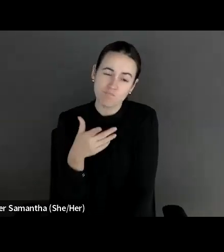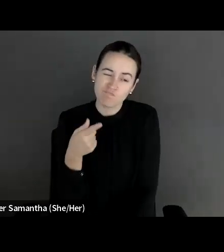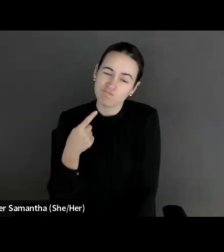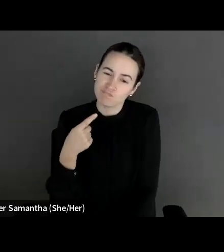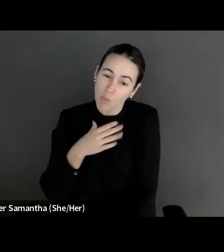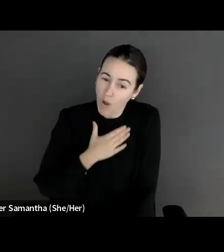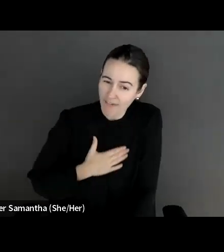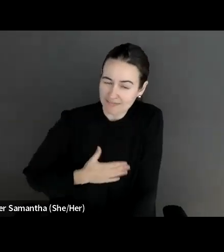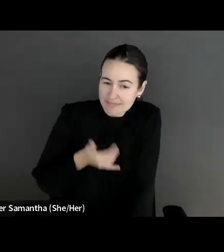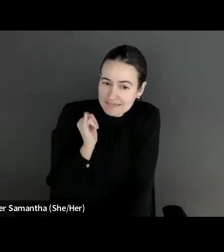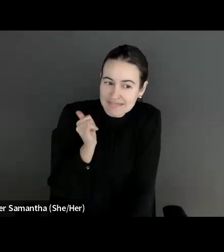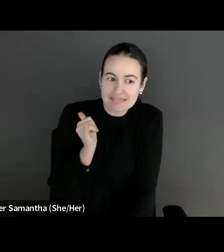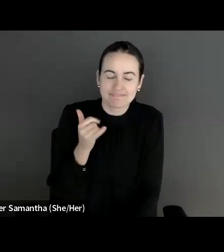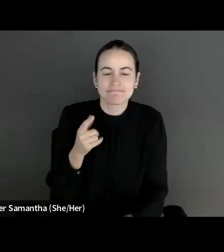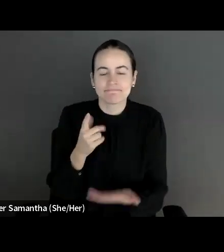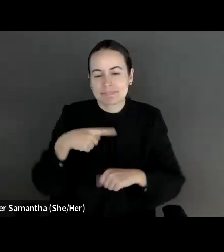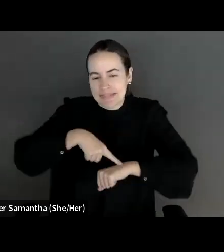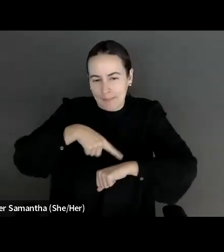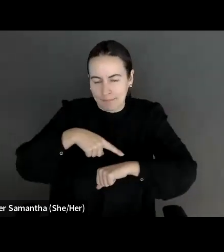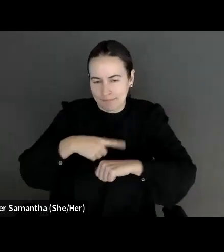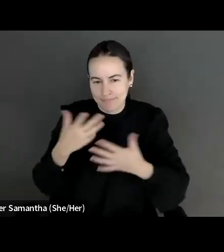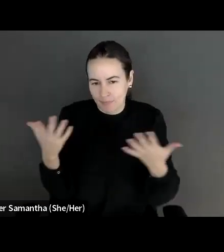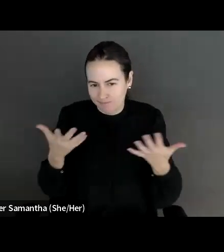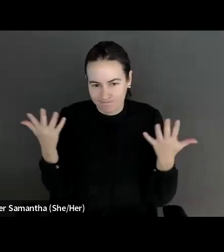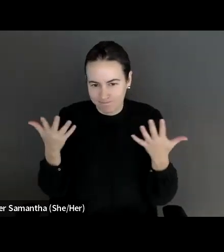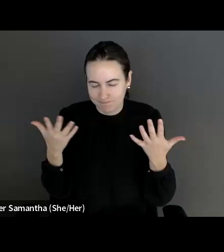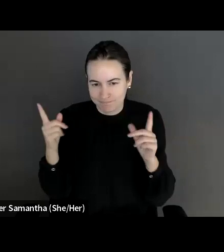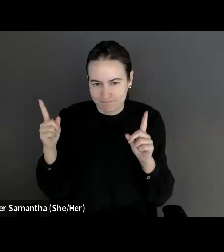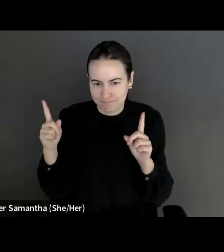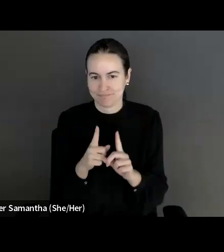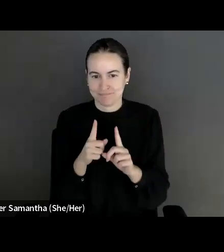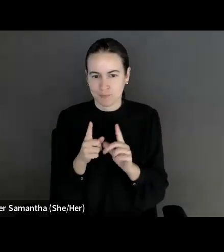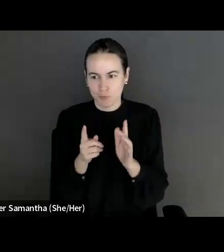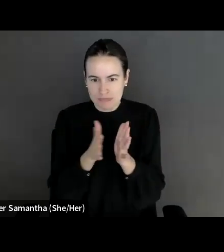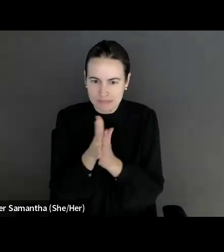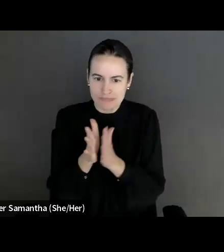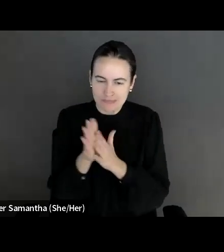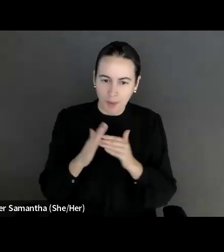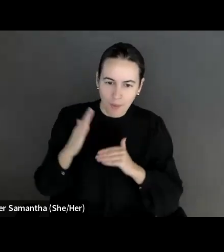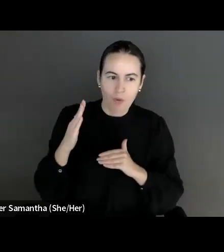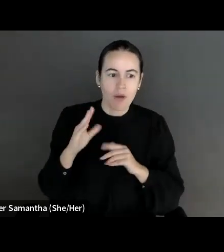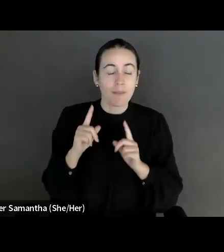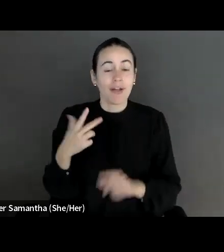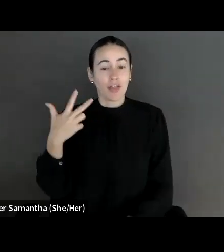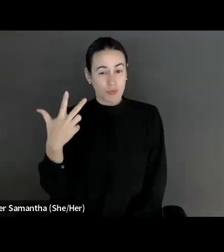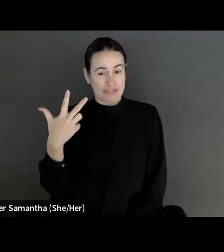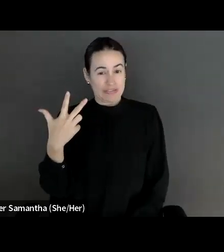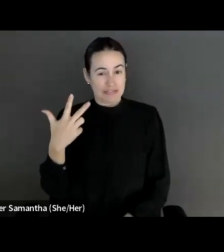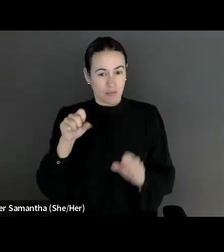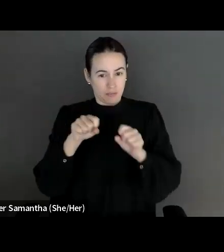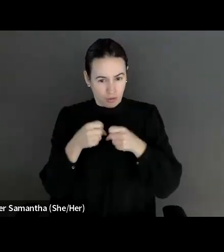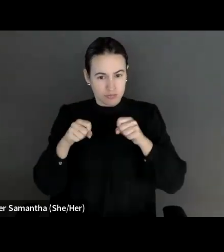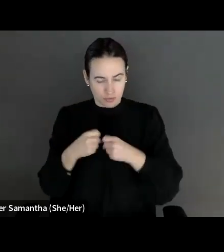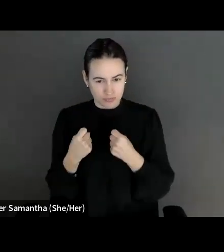have time to go into detail here, but we also noticed that the 3 pause criteria are quite close